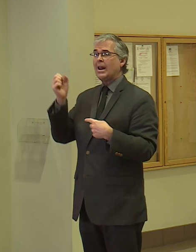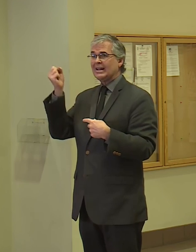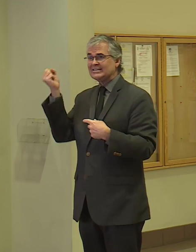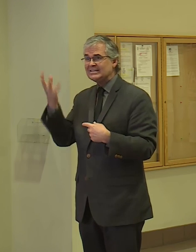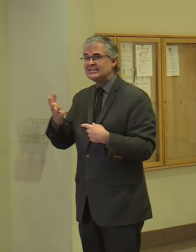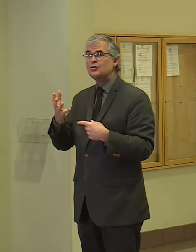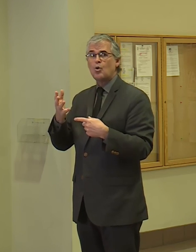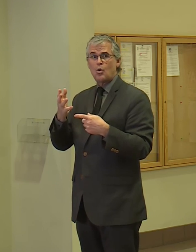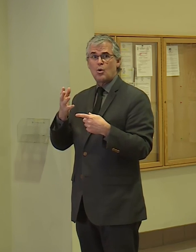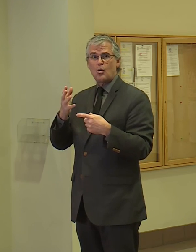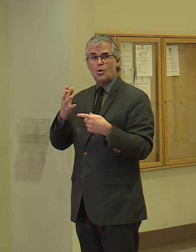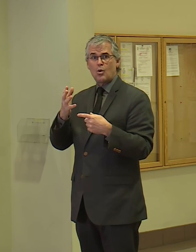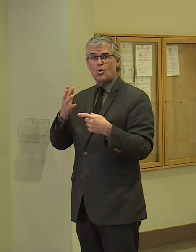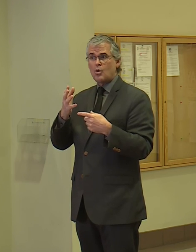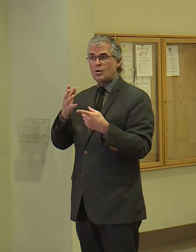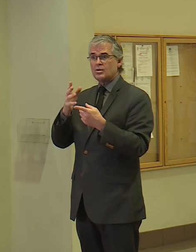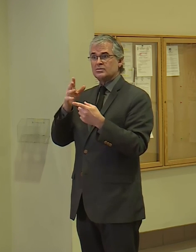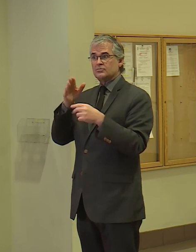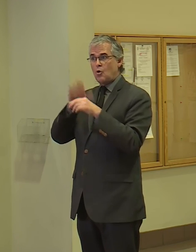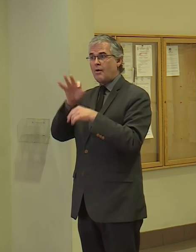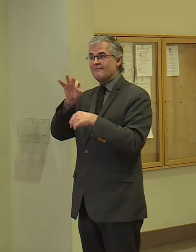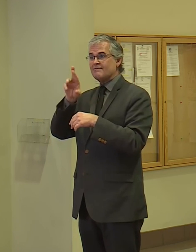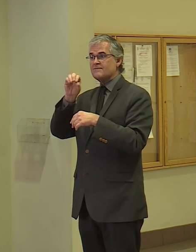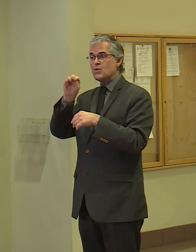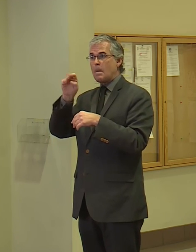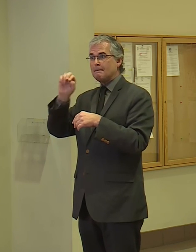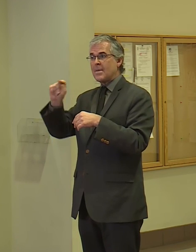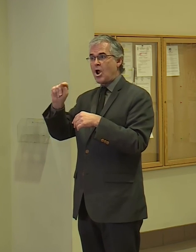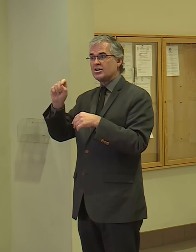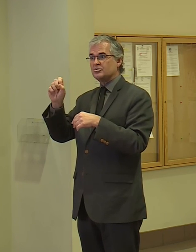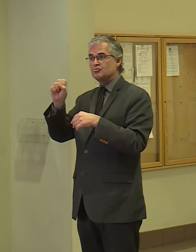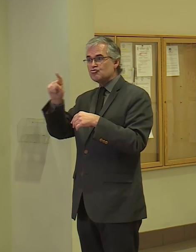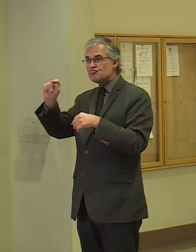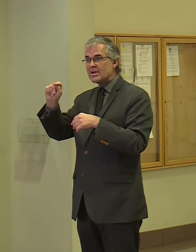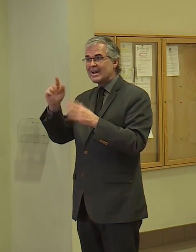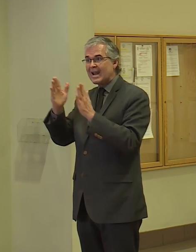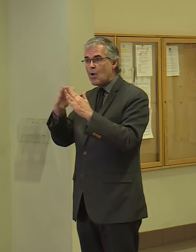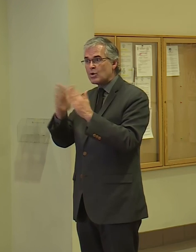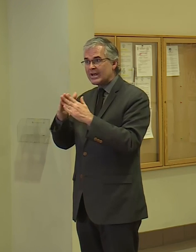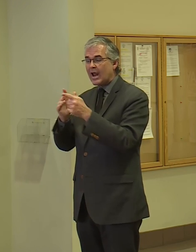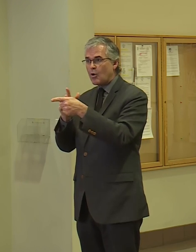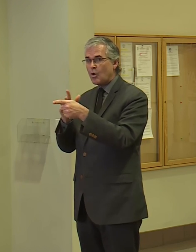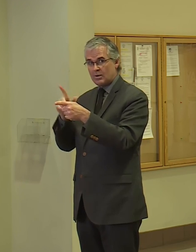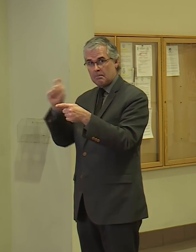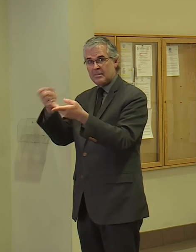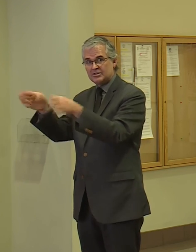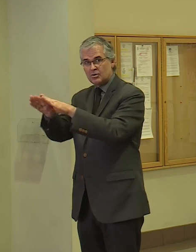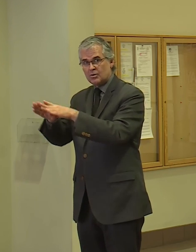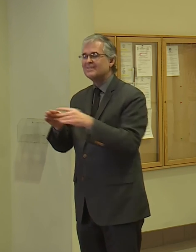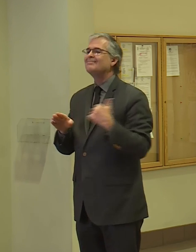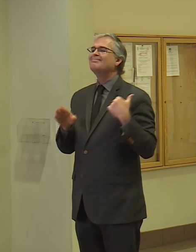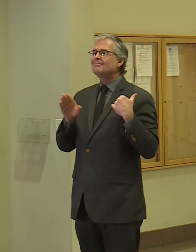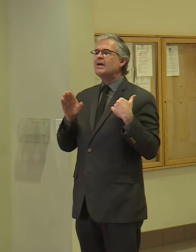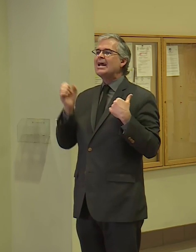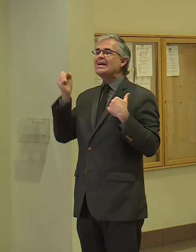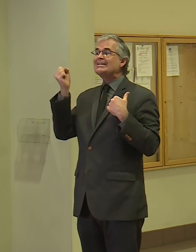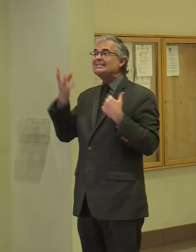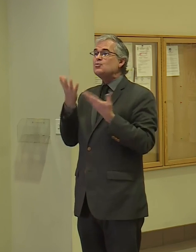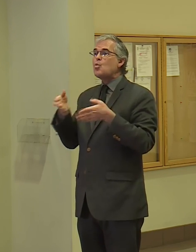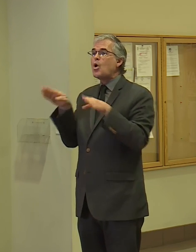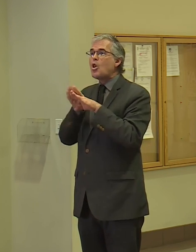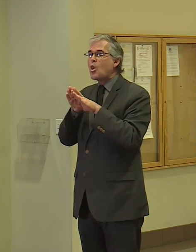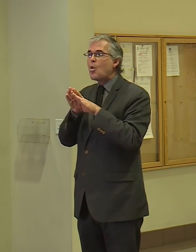casinos the casino closure involves every casino in the state of Nevada every